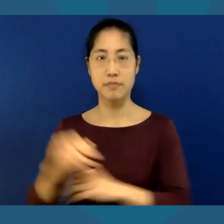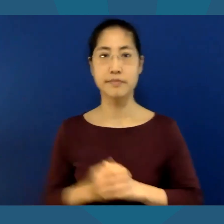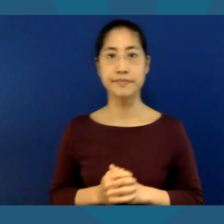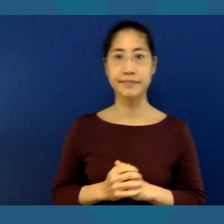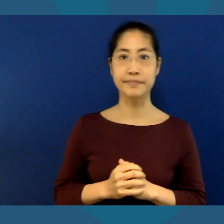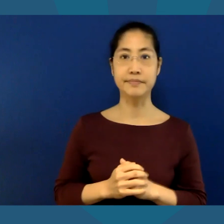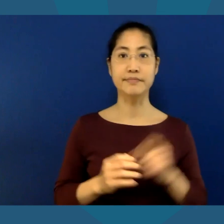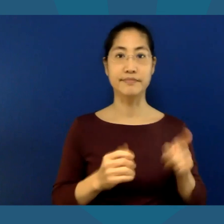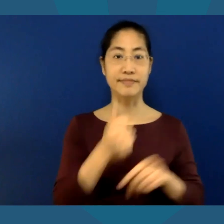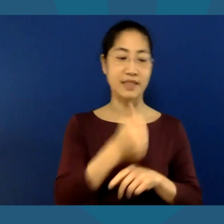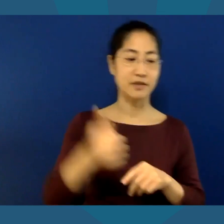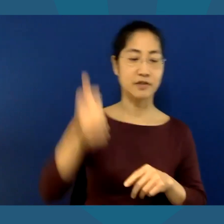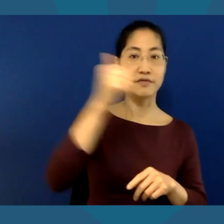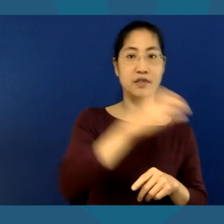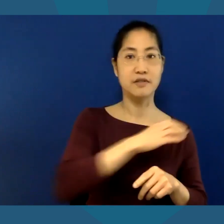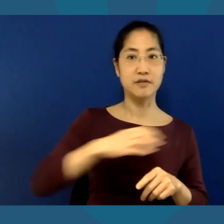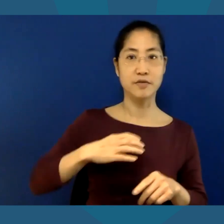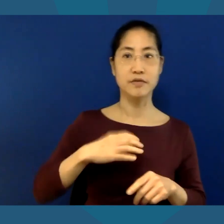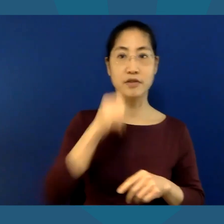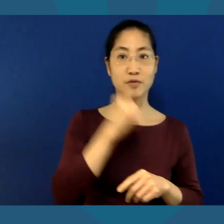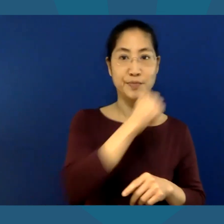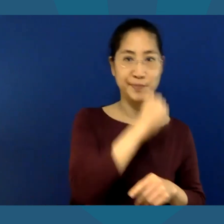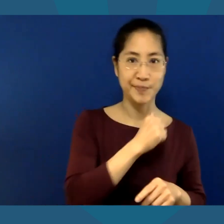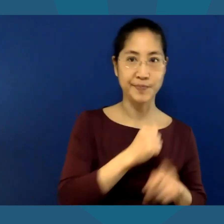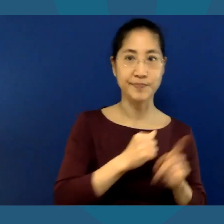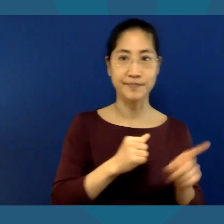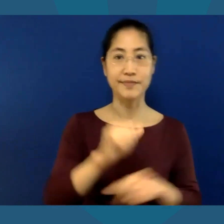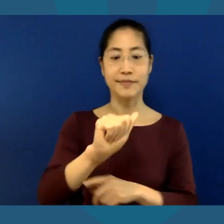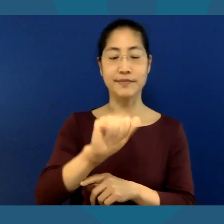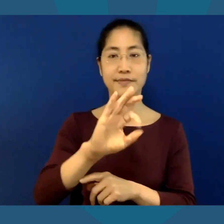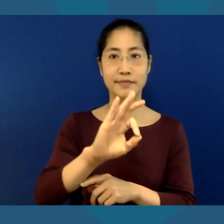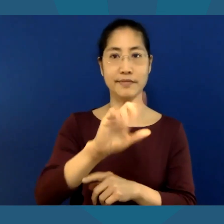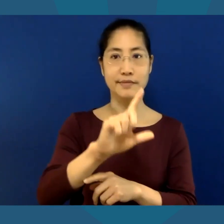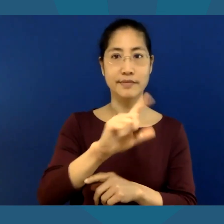Executive Council Arizona, AFL-CIO,